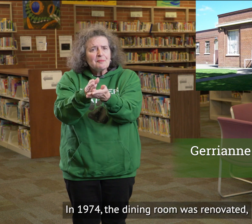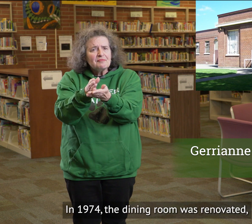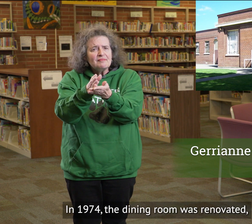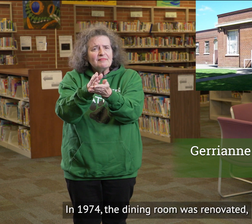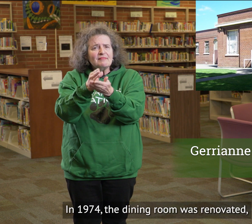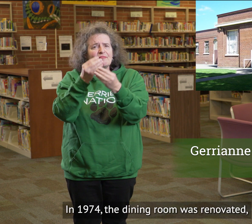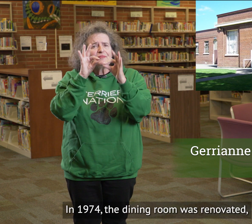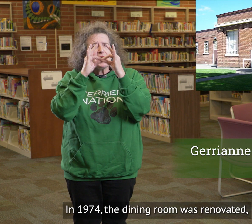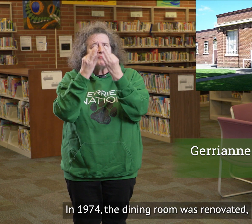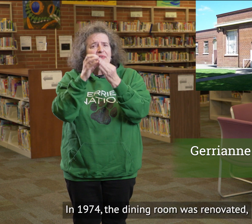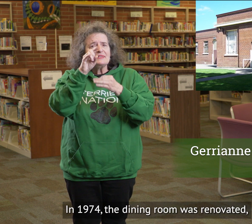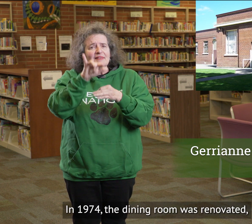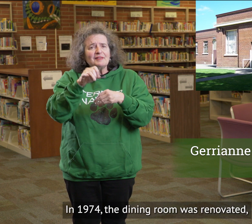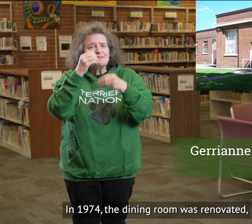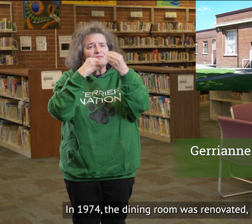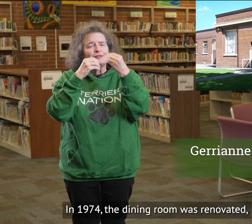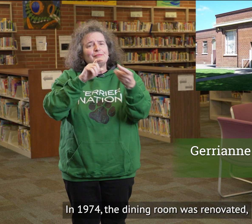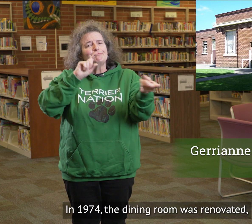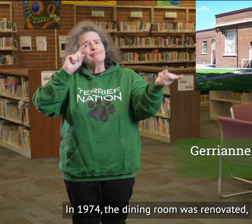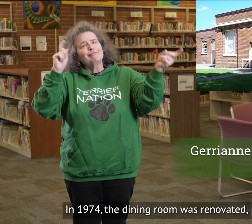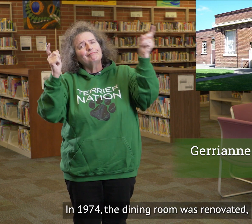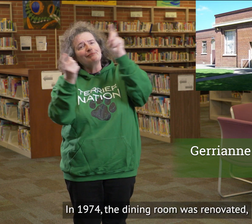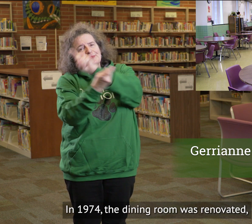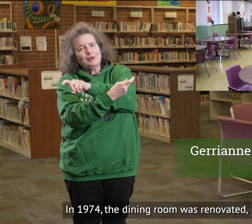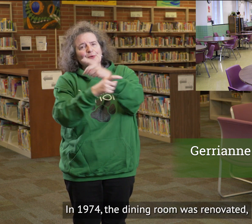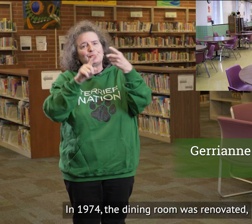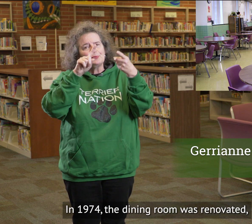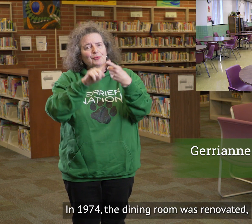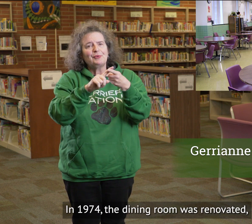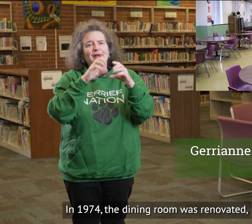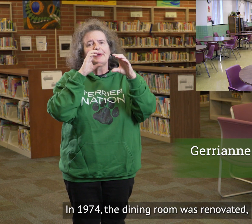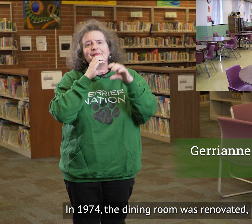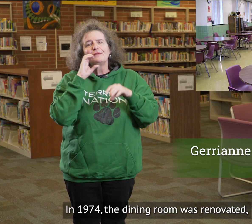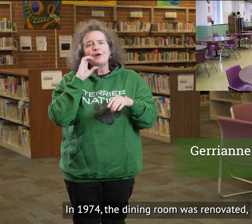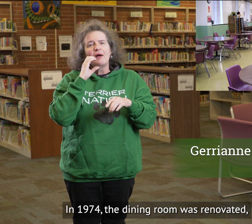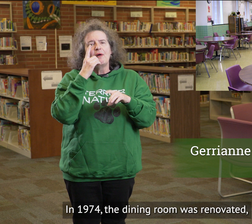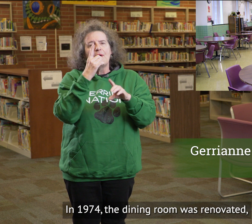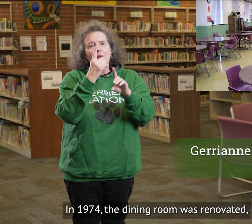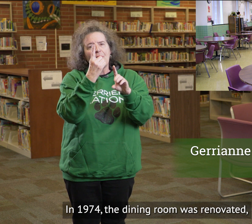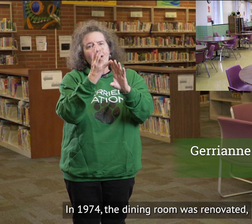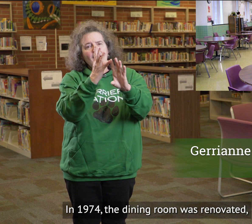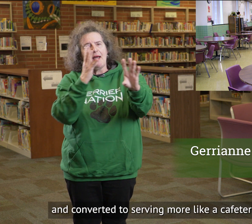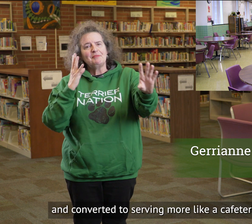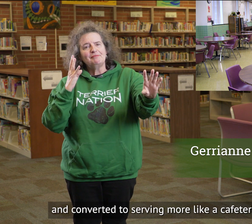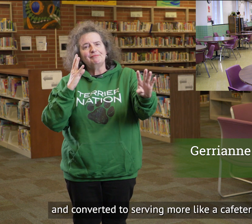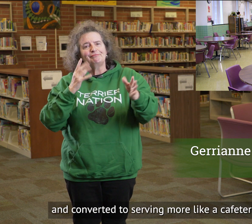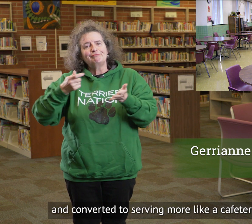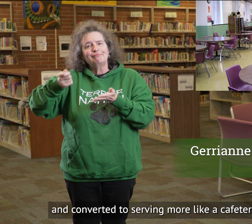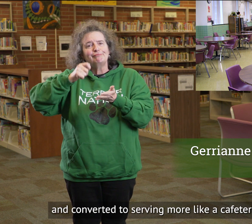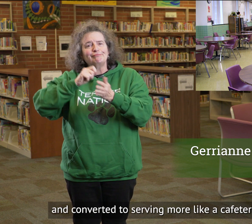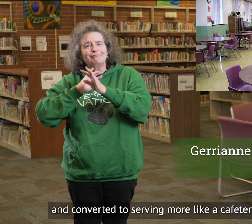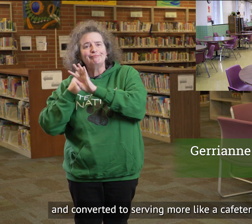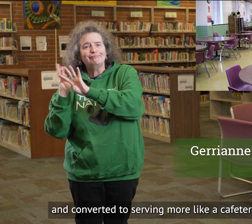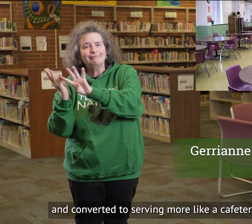In 1974, the dining room was renovated and converted to serving more